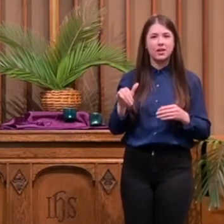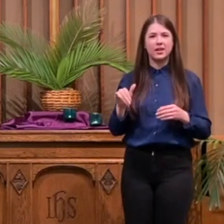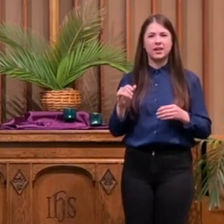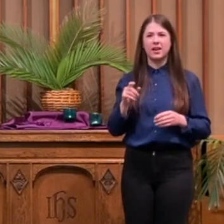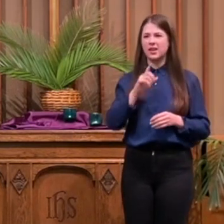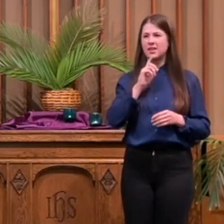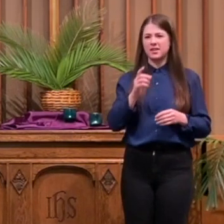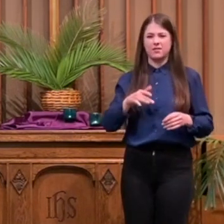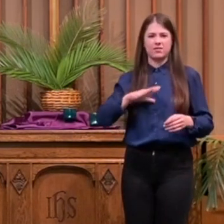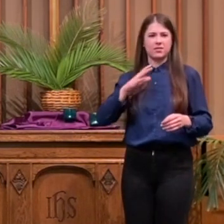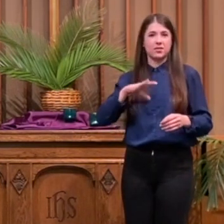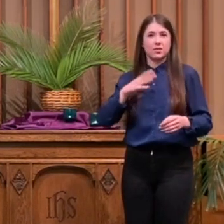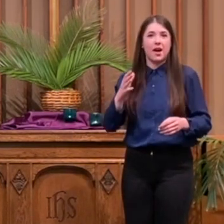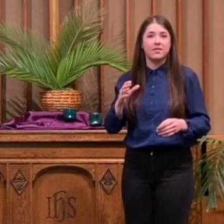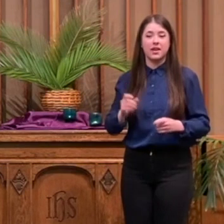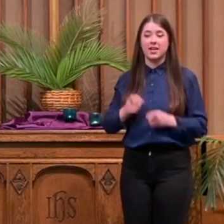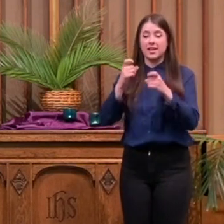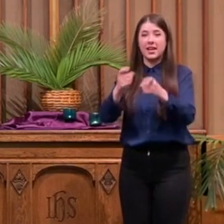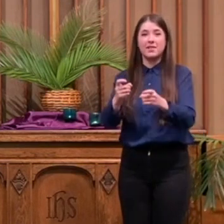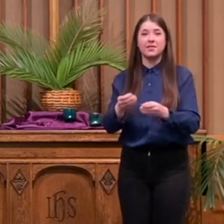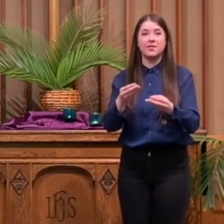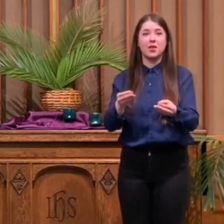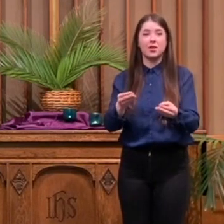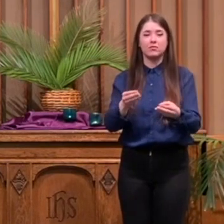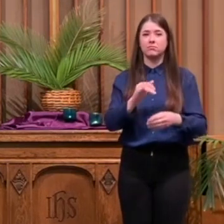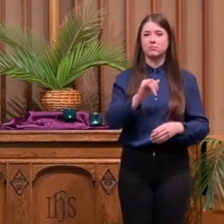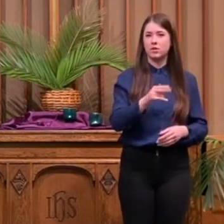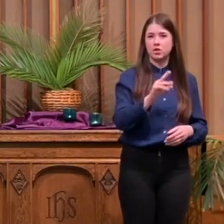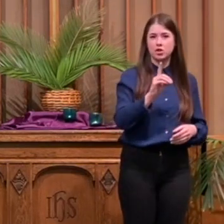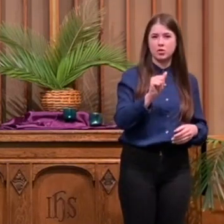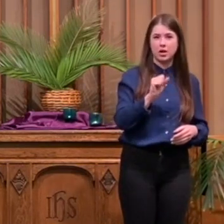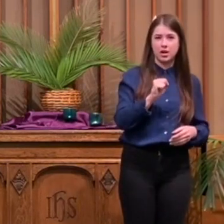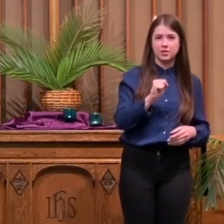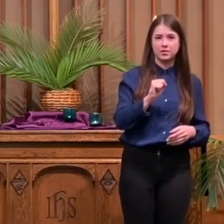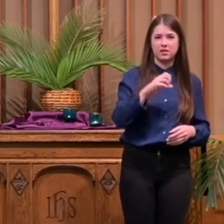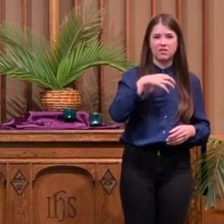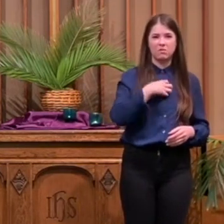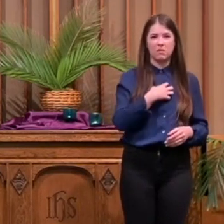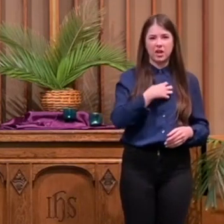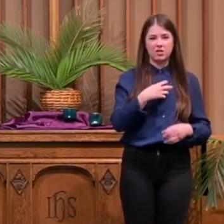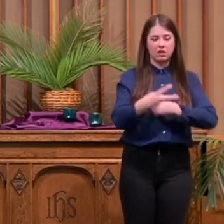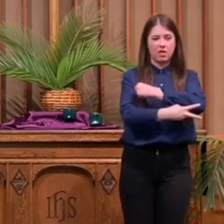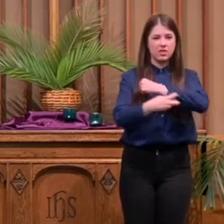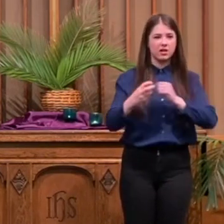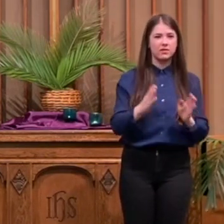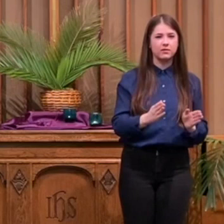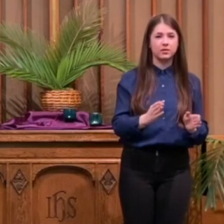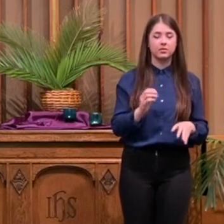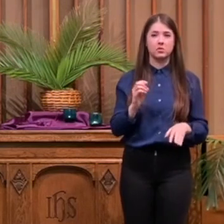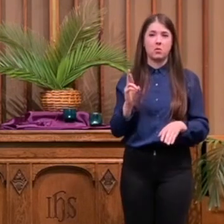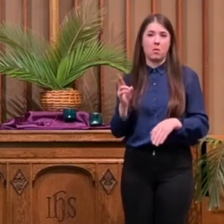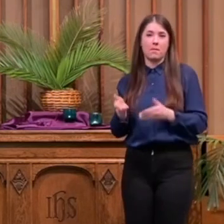Judas, the complainer and thief? Or perhaps you identify with the religious leaders who